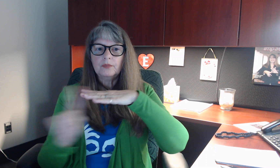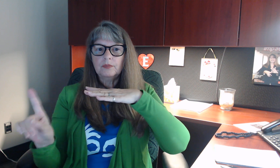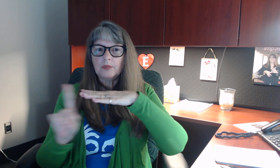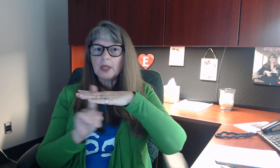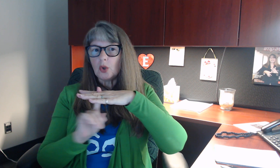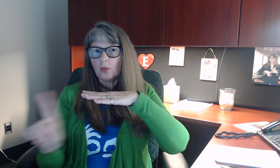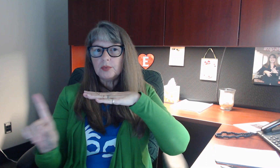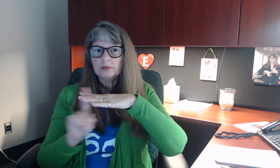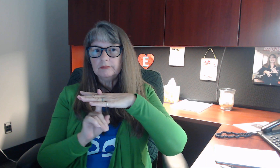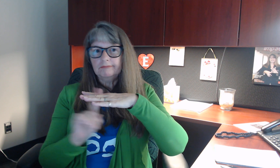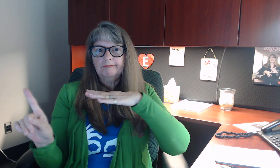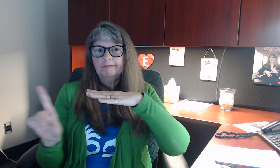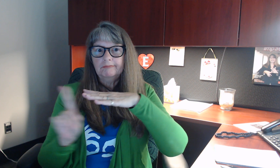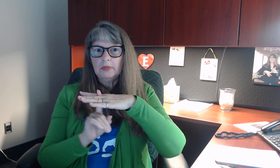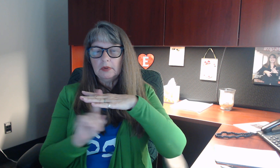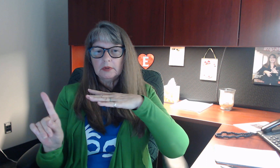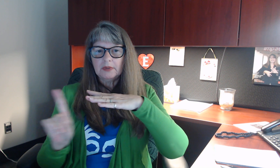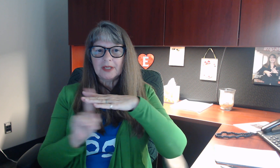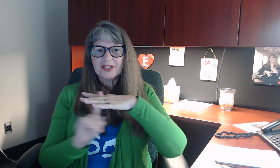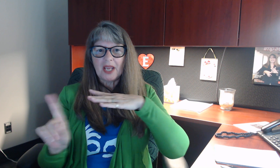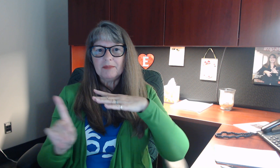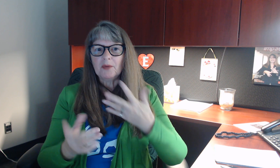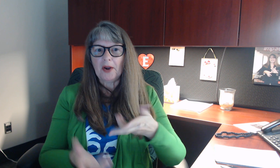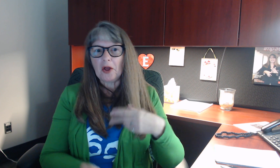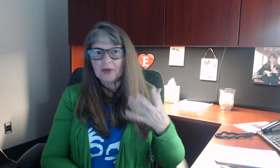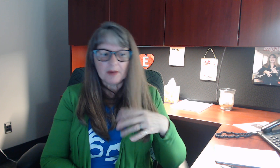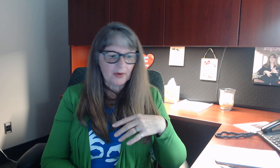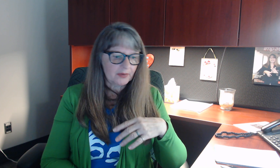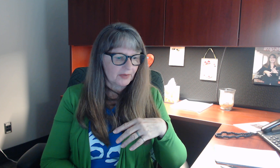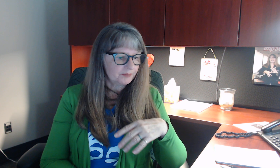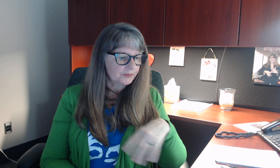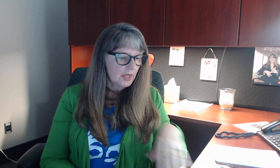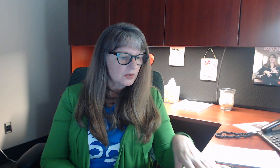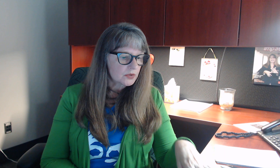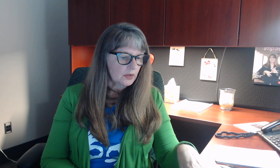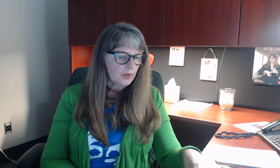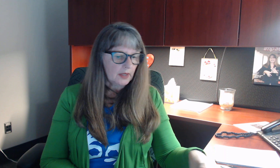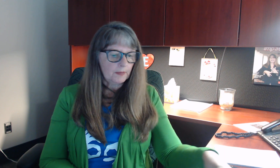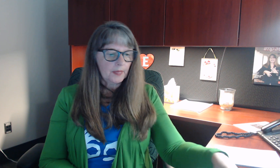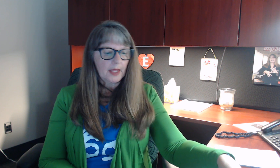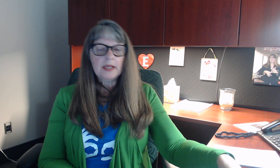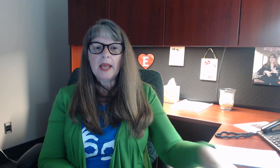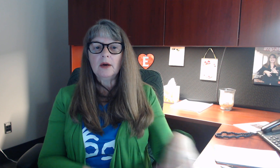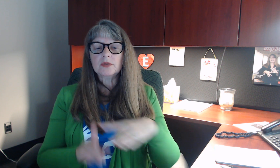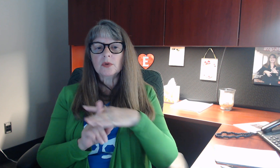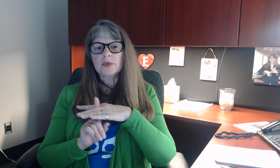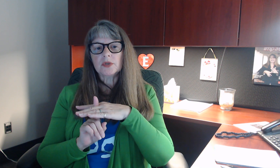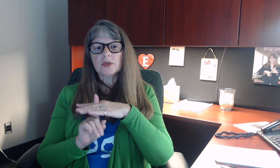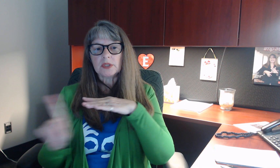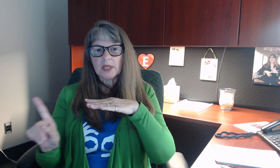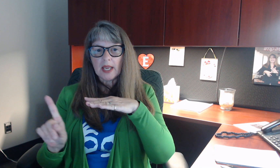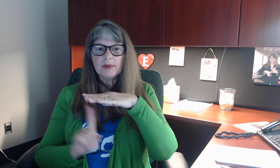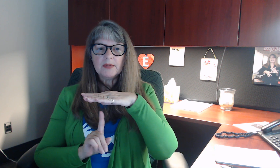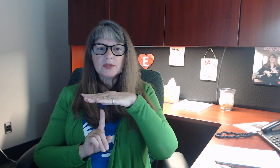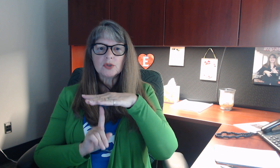They eloped. They escaped. They ran off and got married, right? So so this is escape. This is to